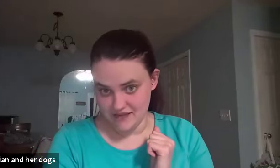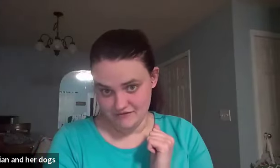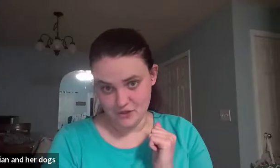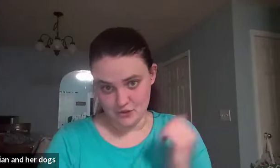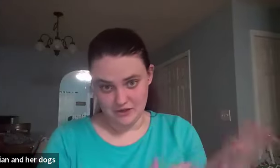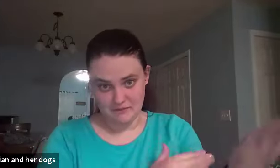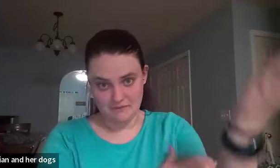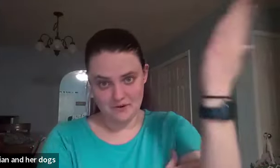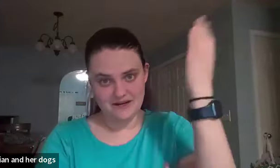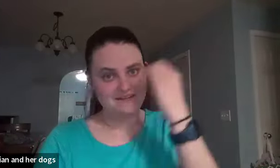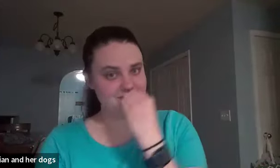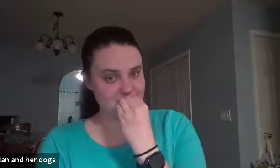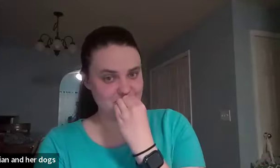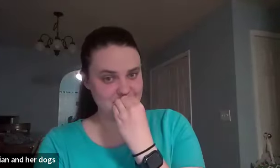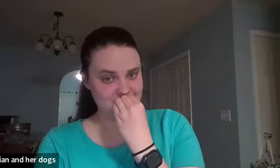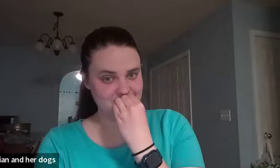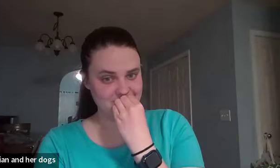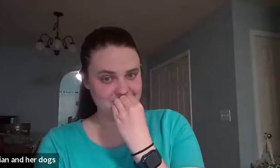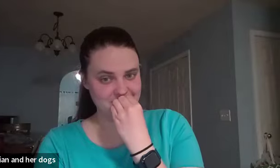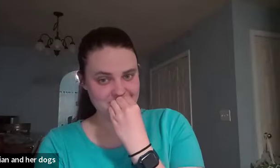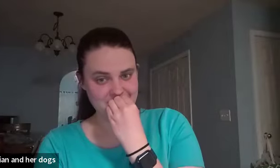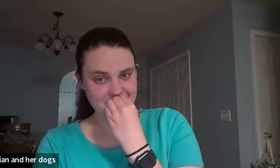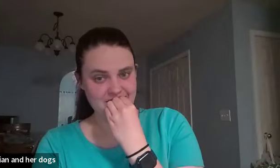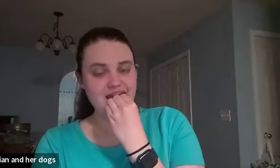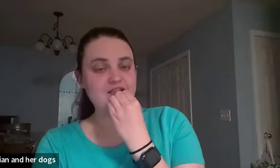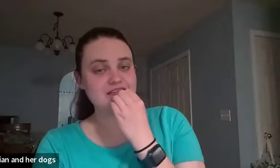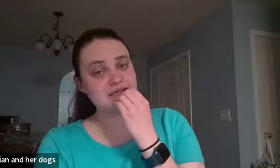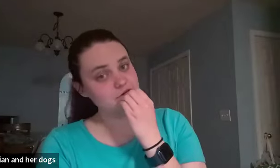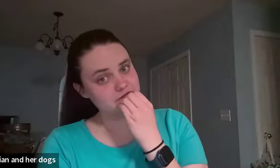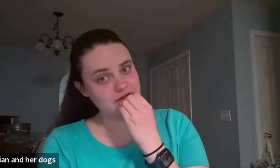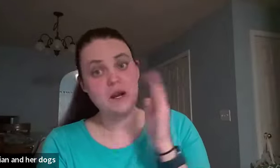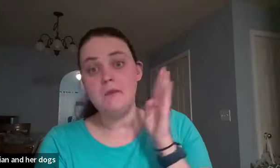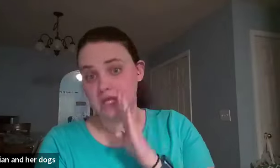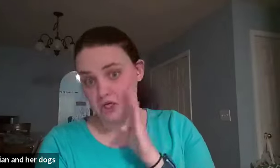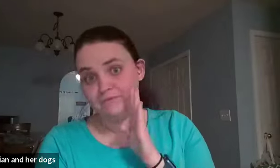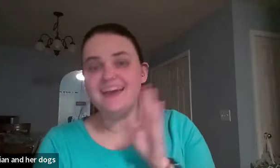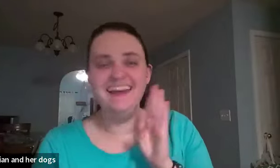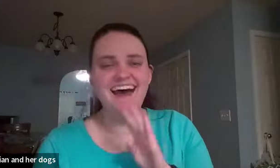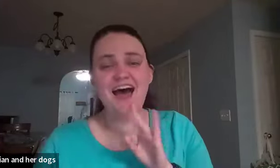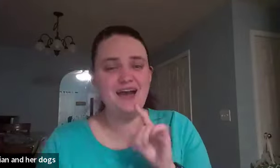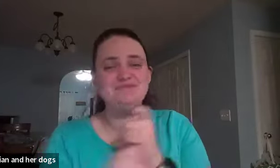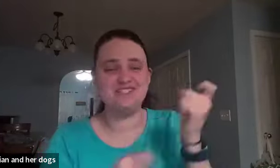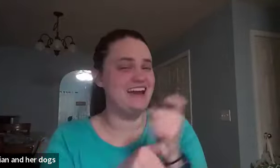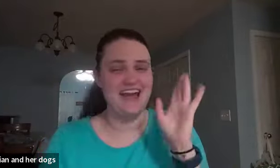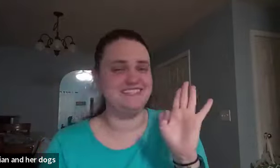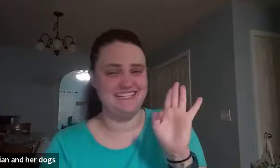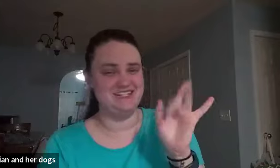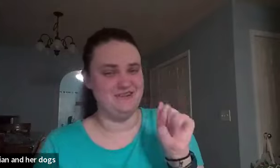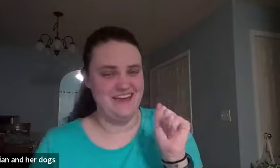morning food, morning food. And then someone's favorite, beer. I'm just gonna have to tease you on